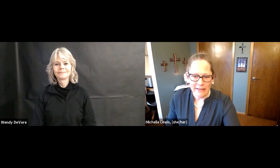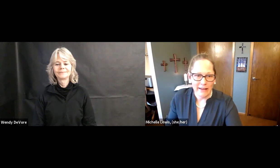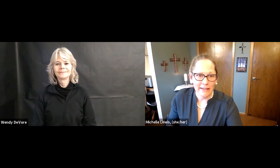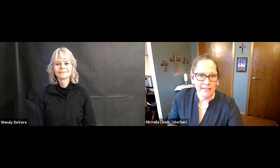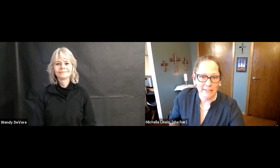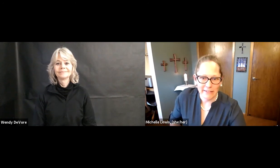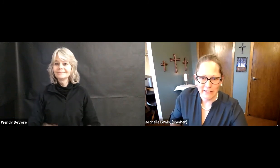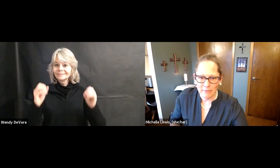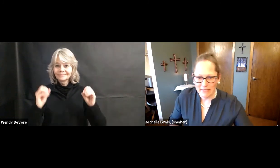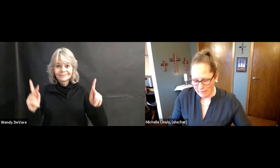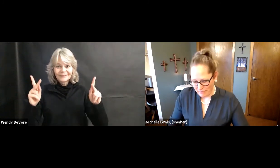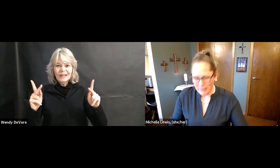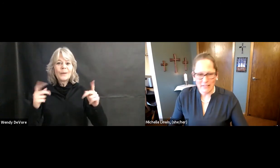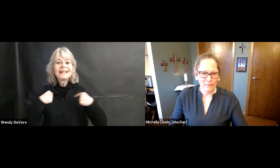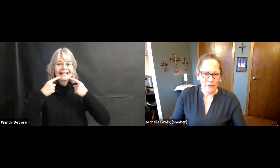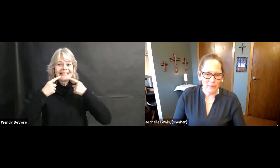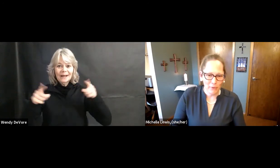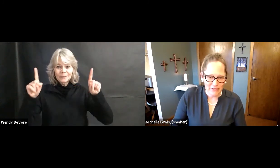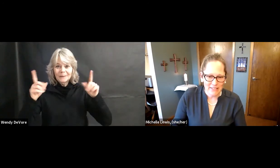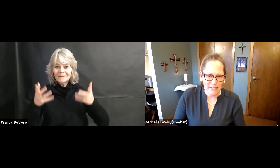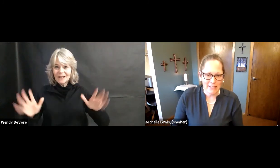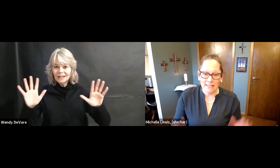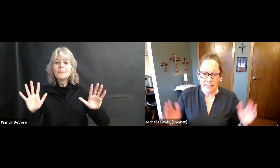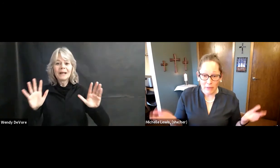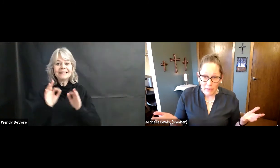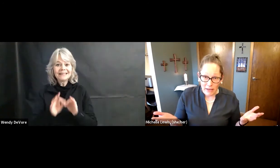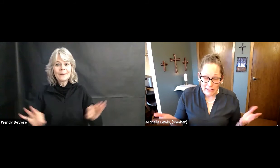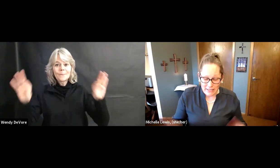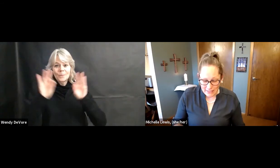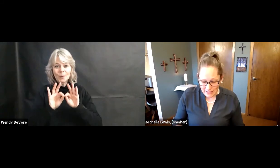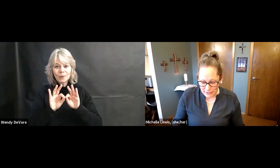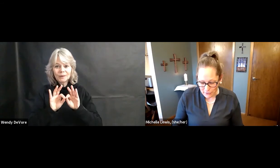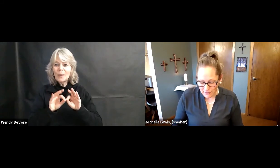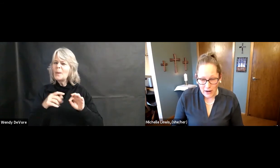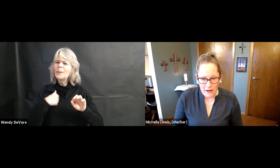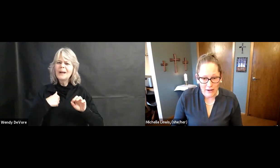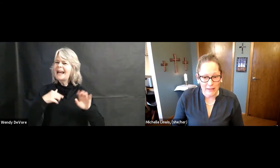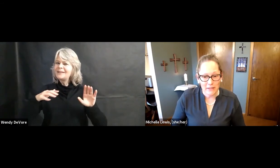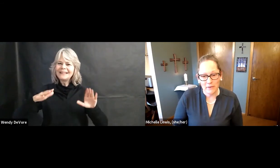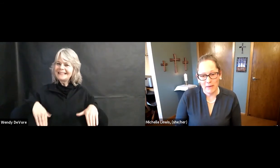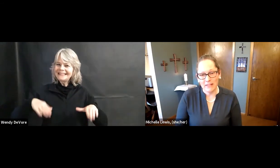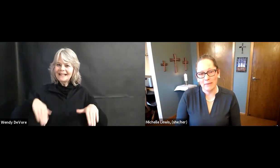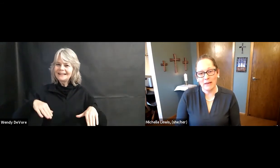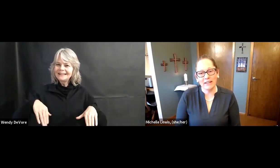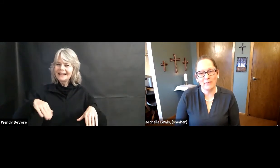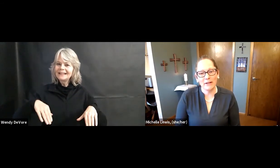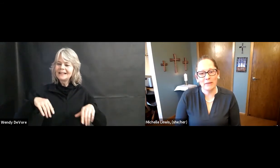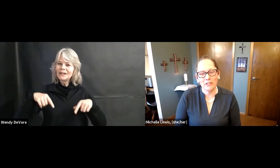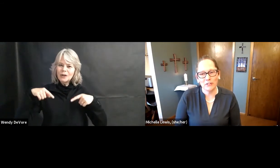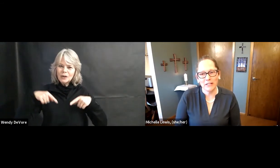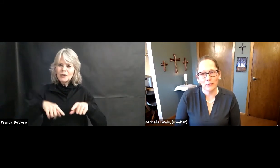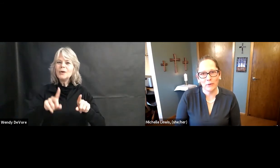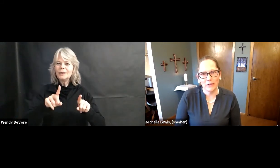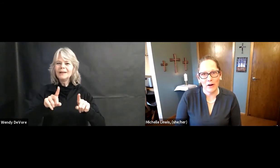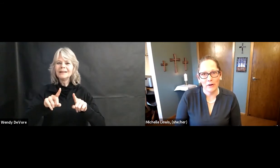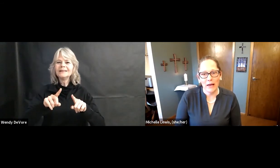All right, that ends our announcement time, but it's really important. It's something we haven't done so far in the pandemic, and I want to make